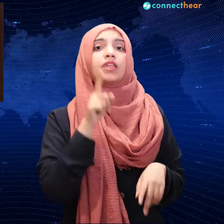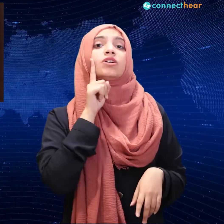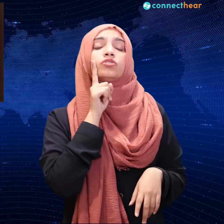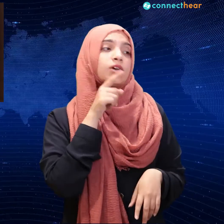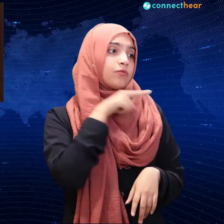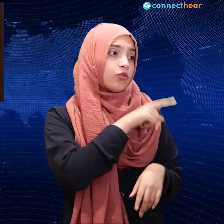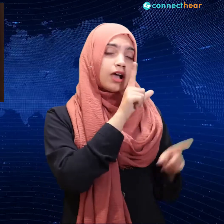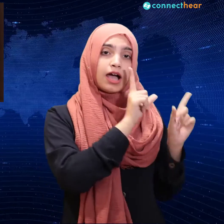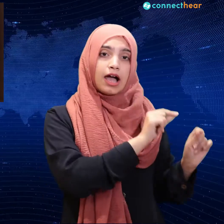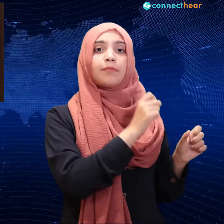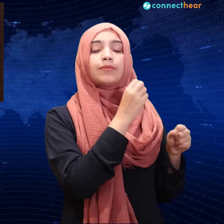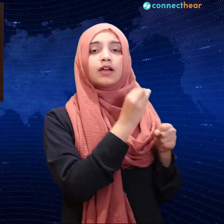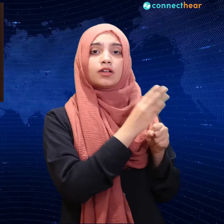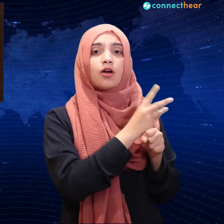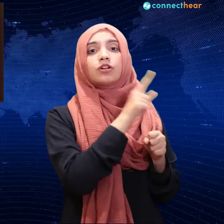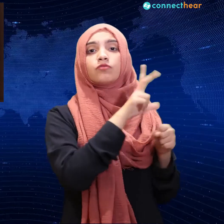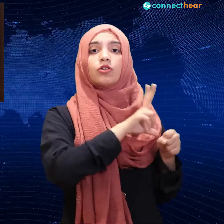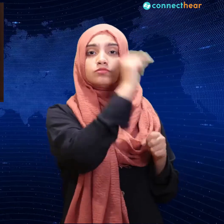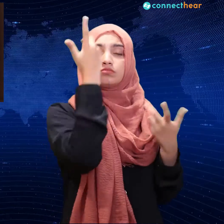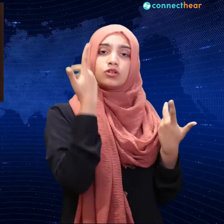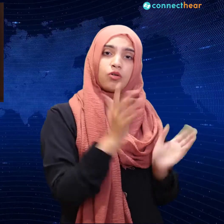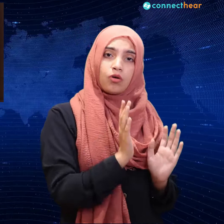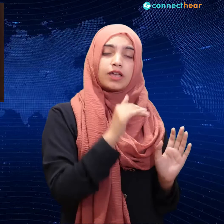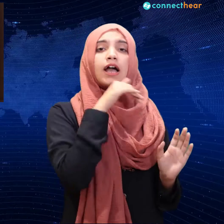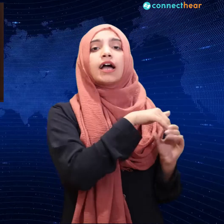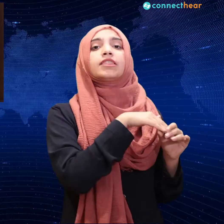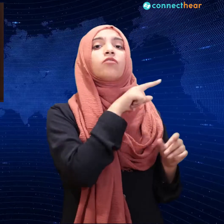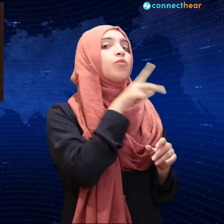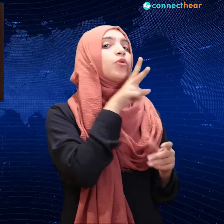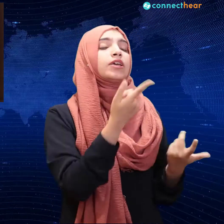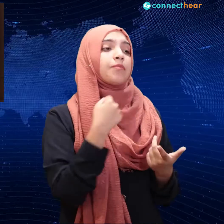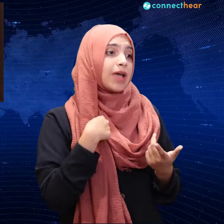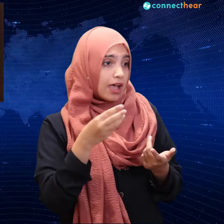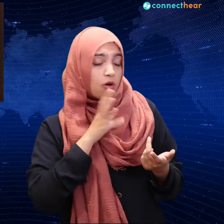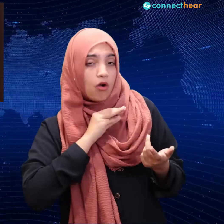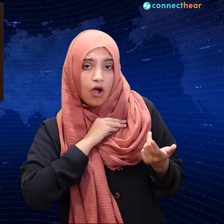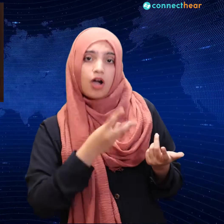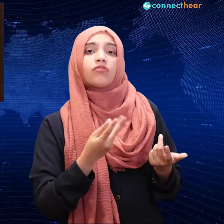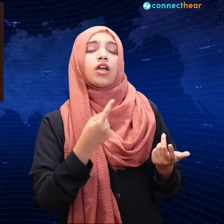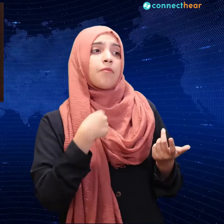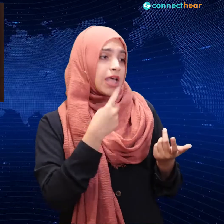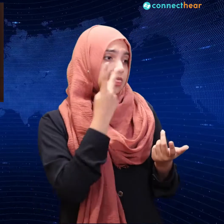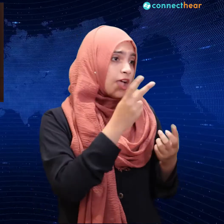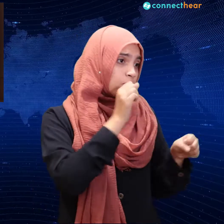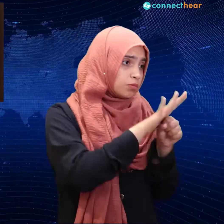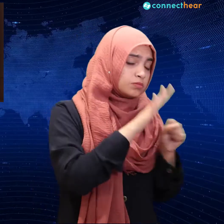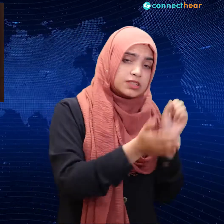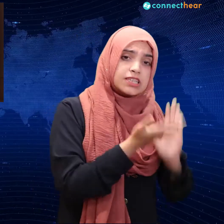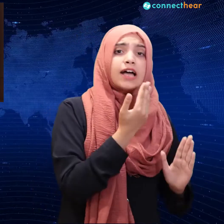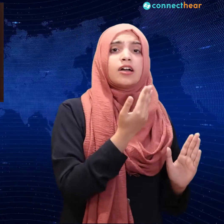scared of a bloodbath in Kabul, well, it could have happened. We were worried